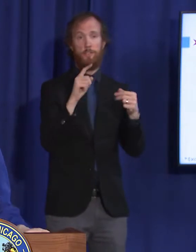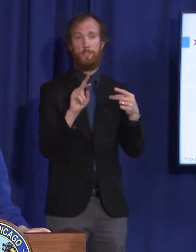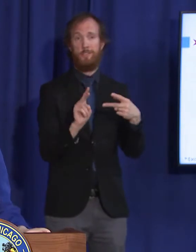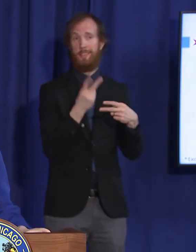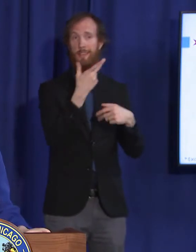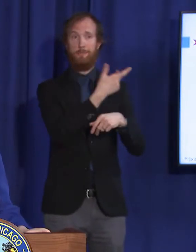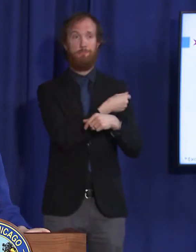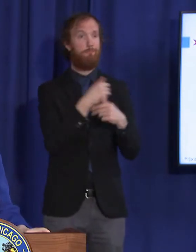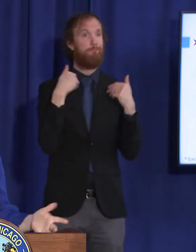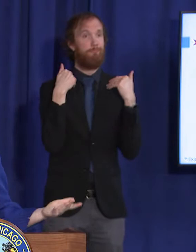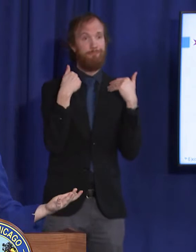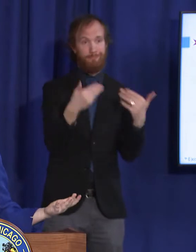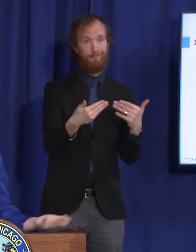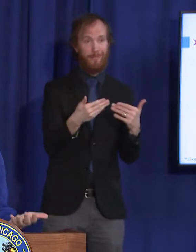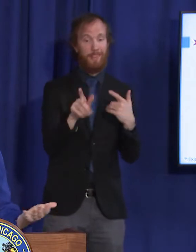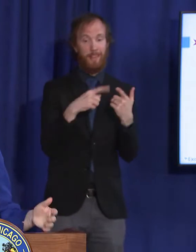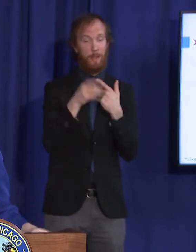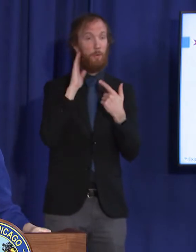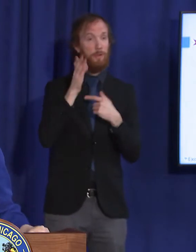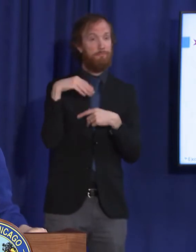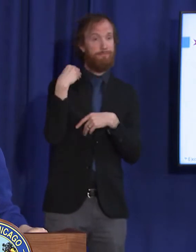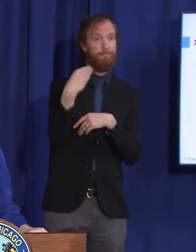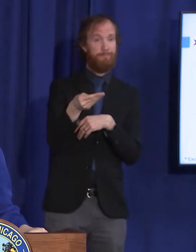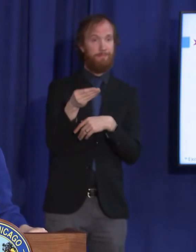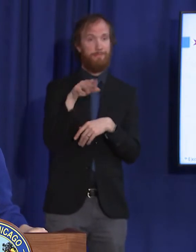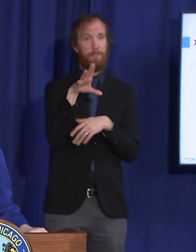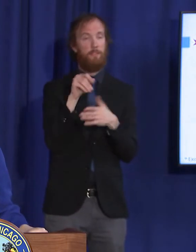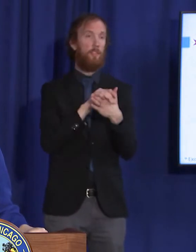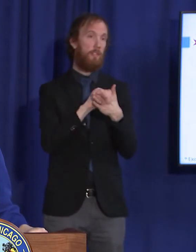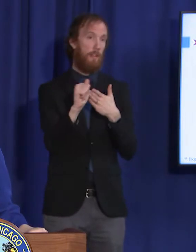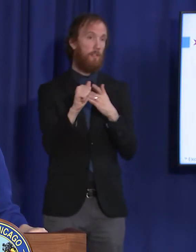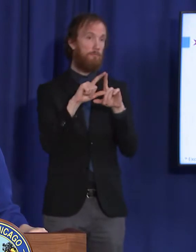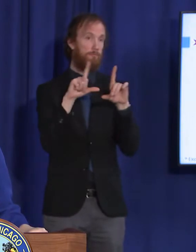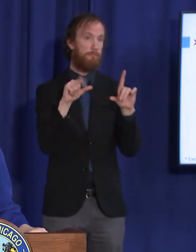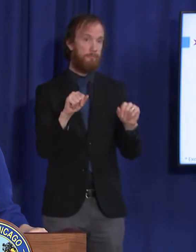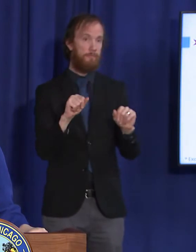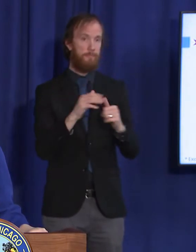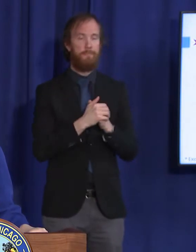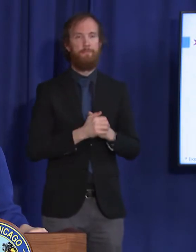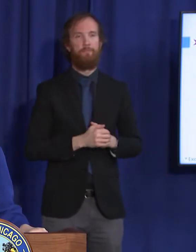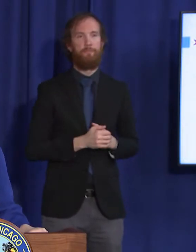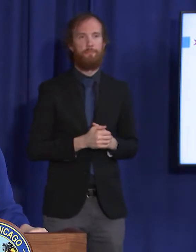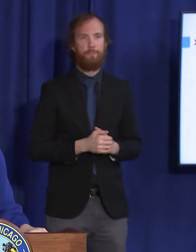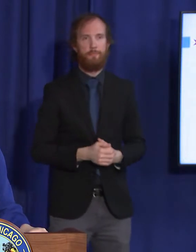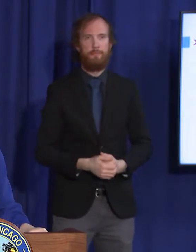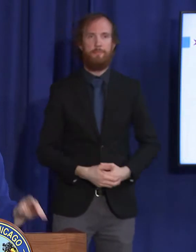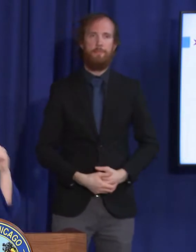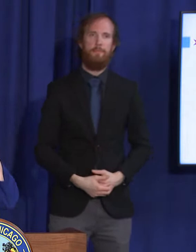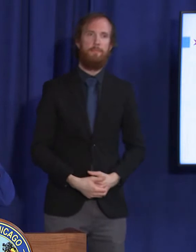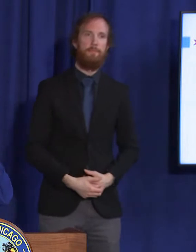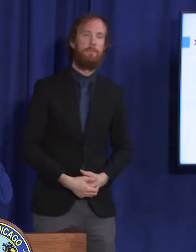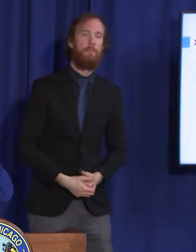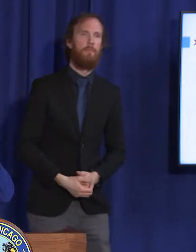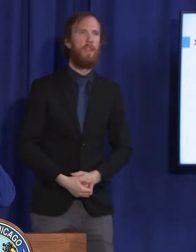getting a $50 gift card for your time is part of that decision-making process. Just as a reminder, if you